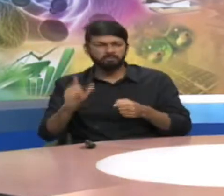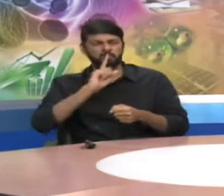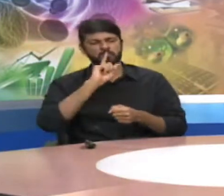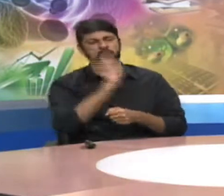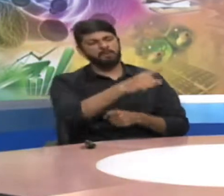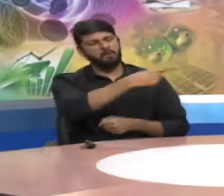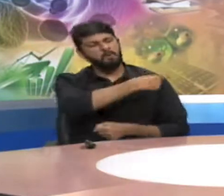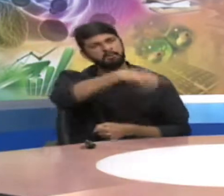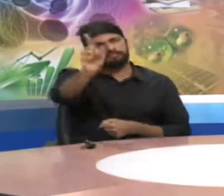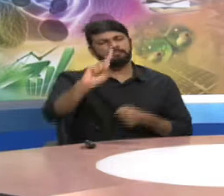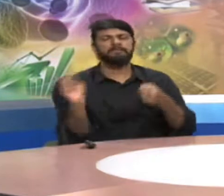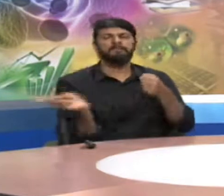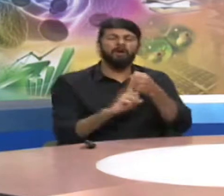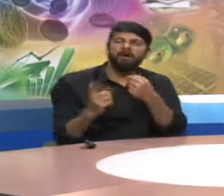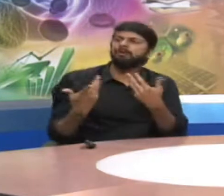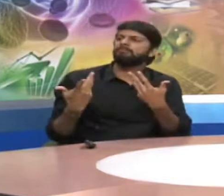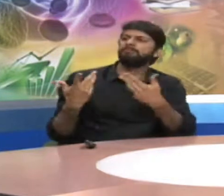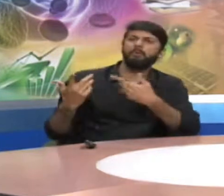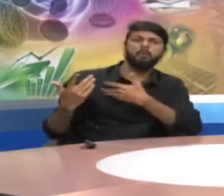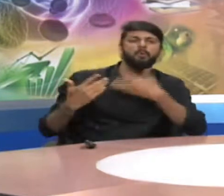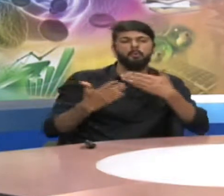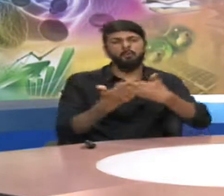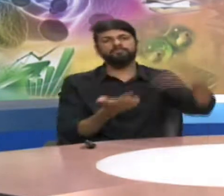wrong, they are given a punishment.